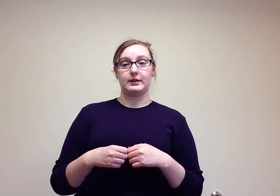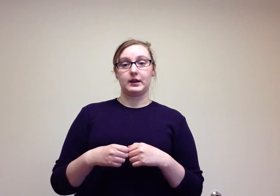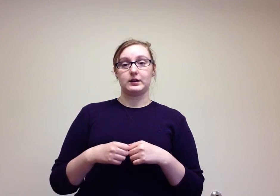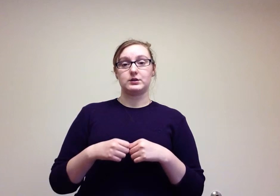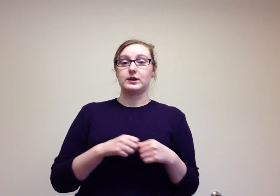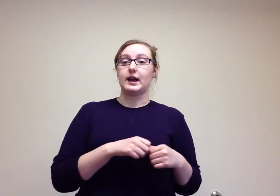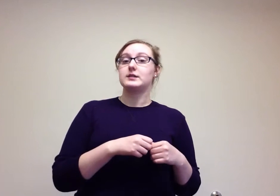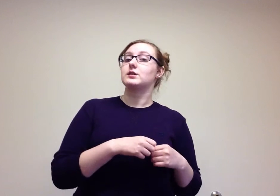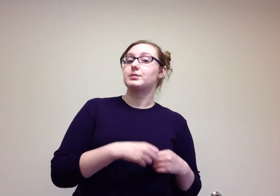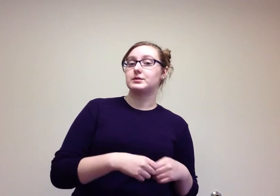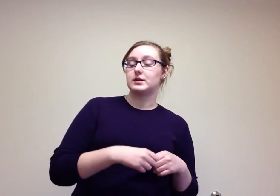that the drug has on a person.